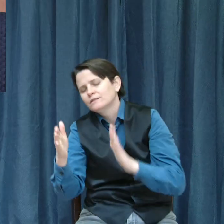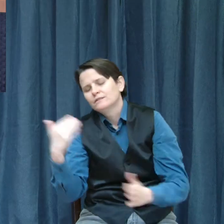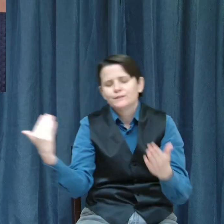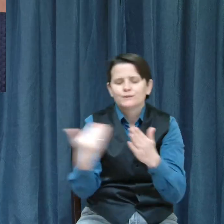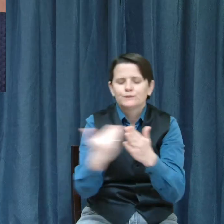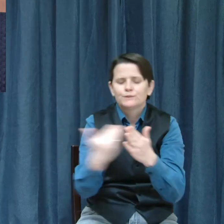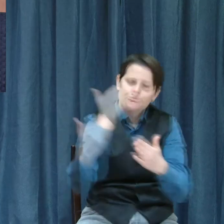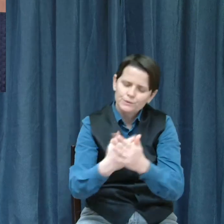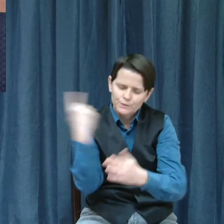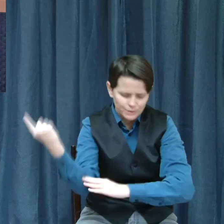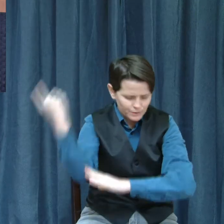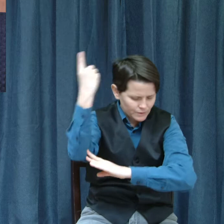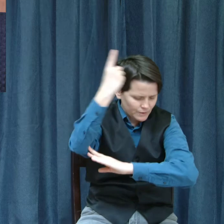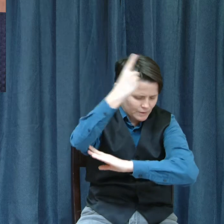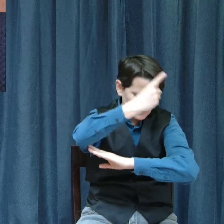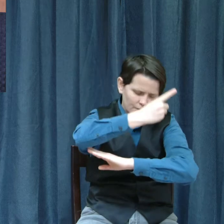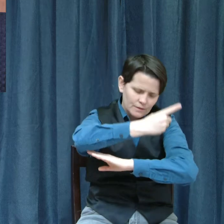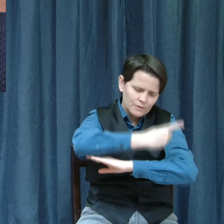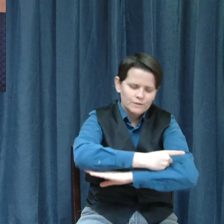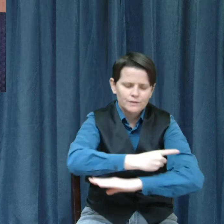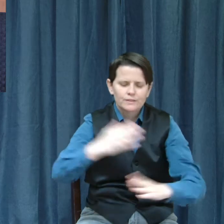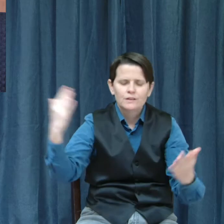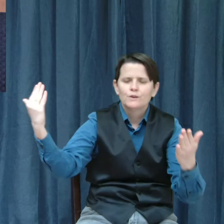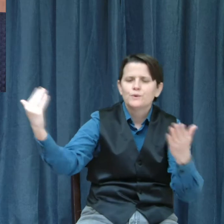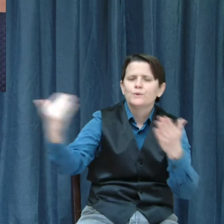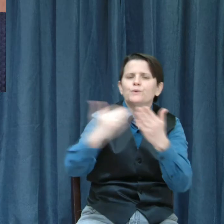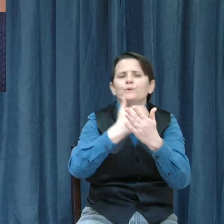A fresh anointing